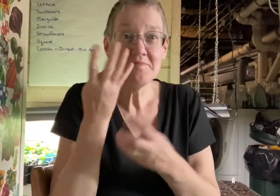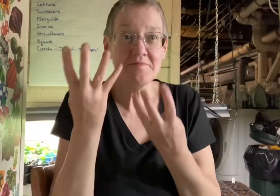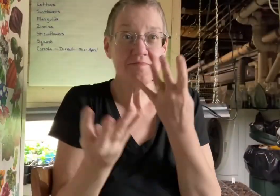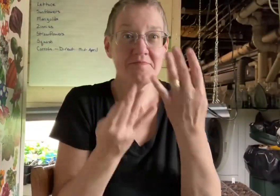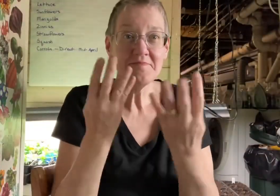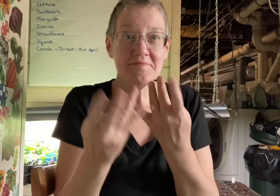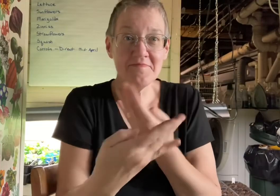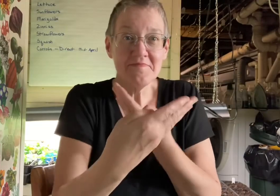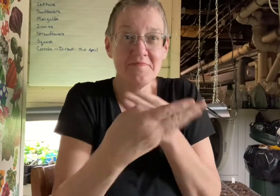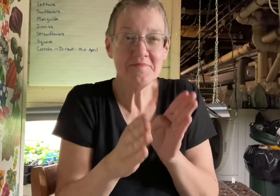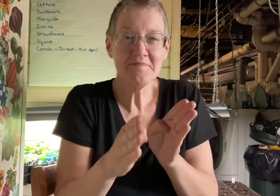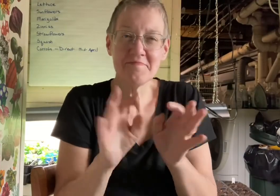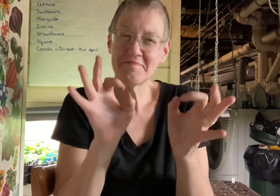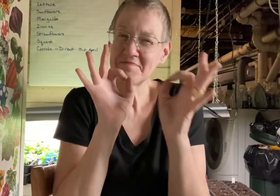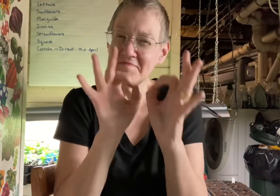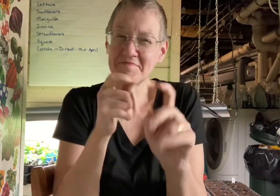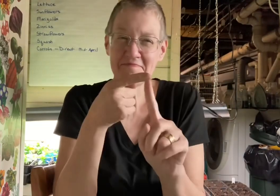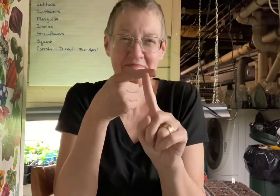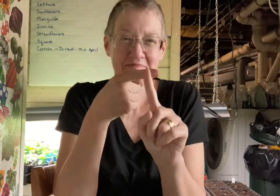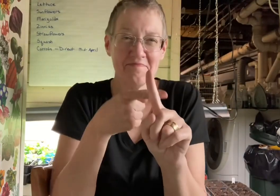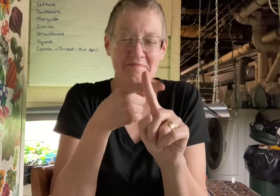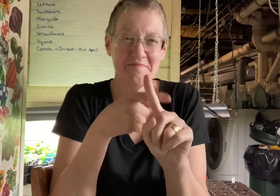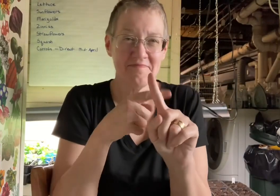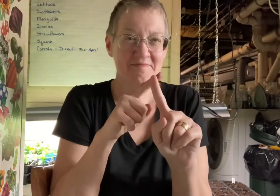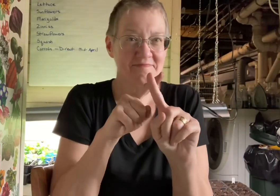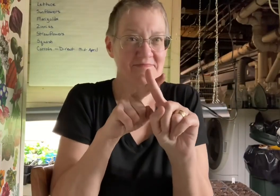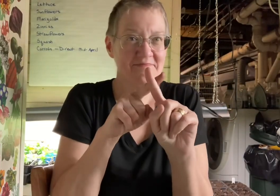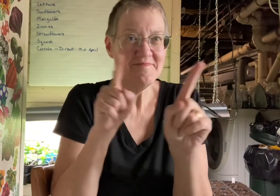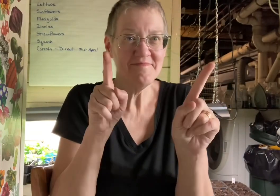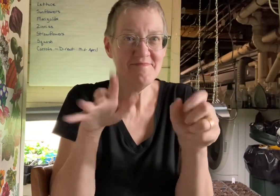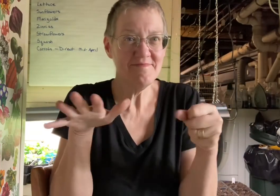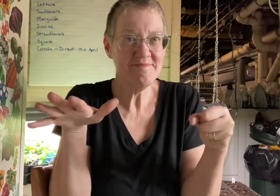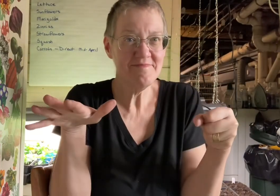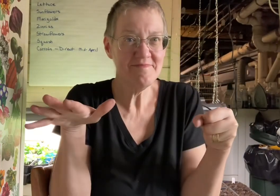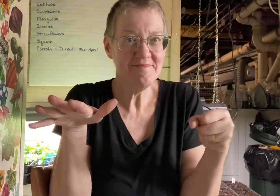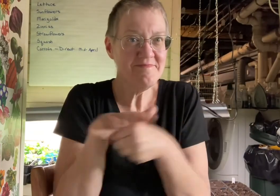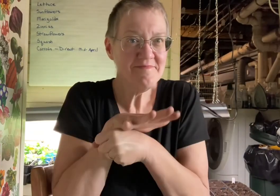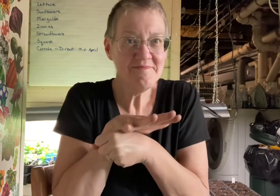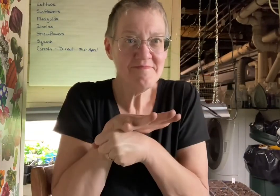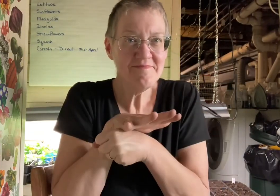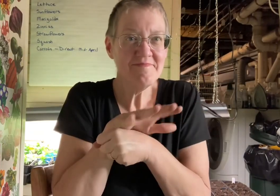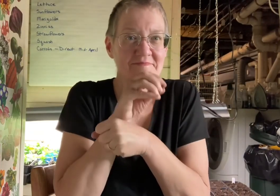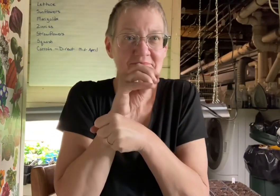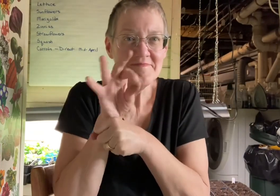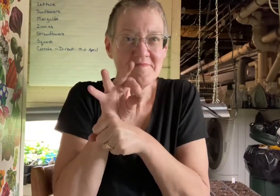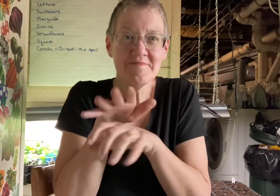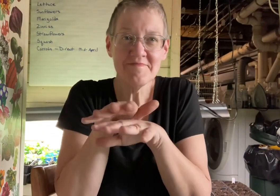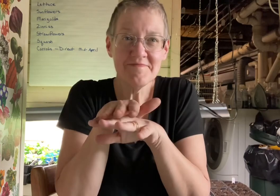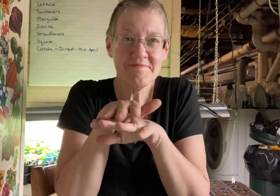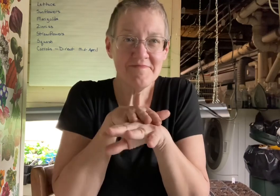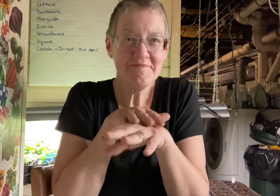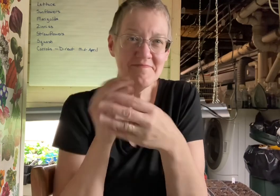Now, this furnace room is the perfect temperature for sunflowers, but it's already full of